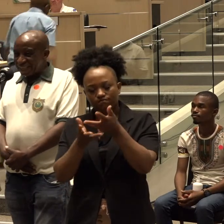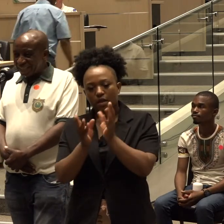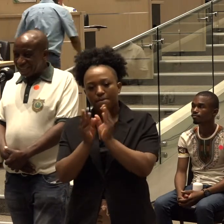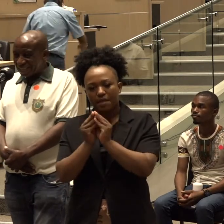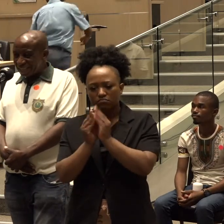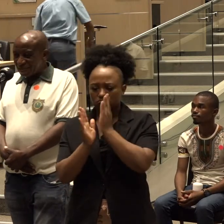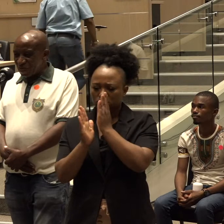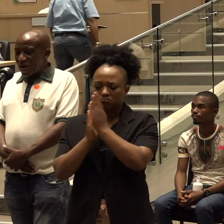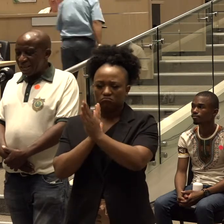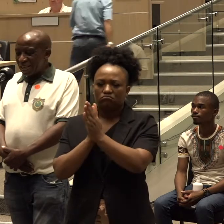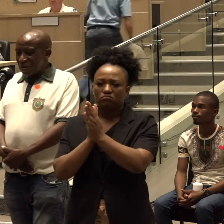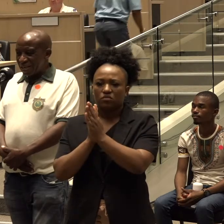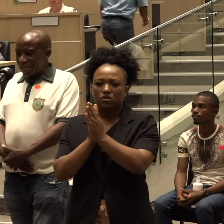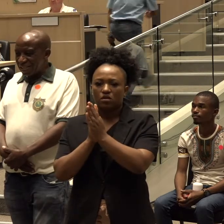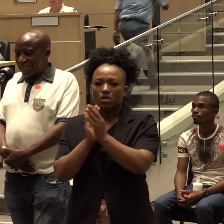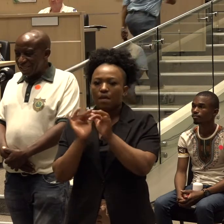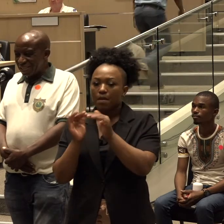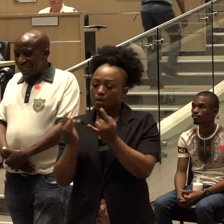program